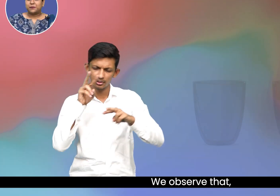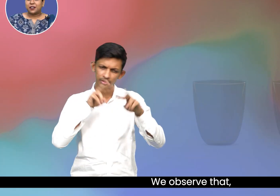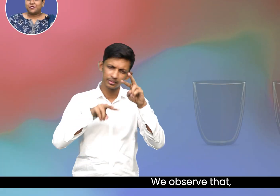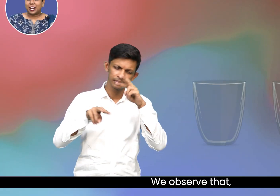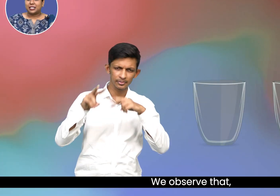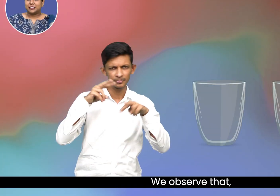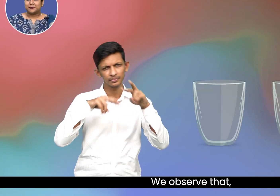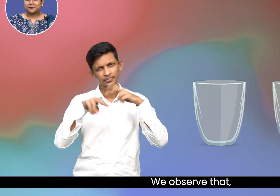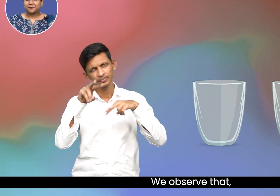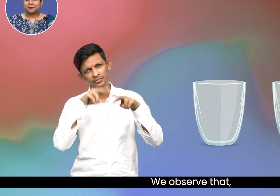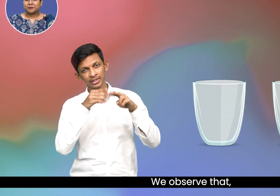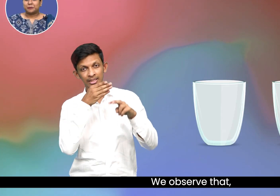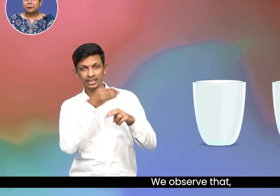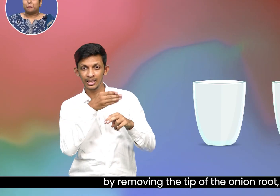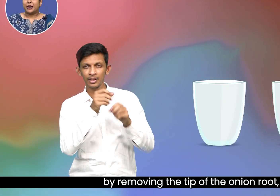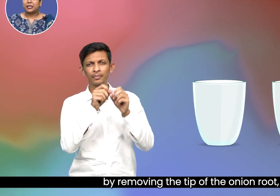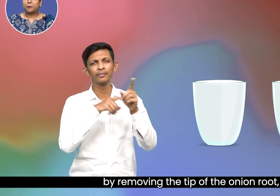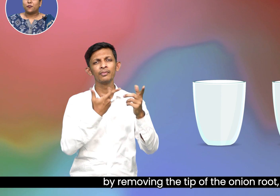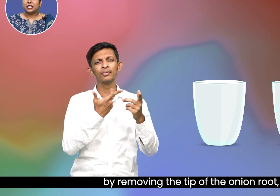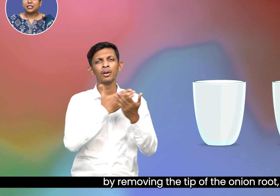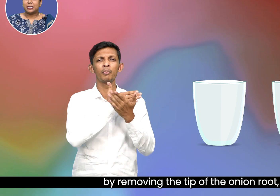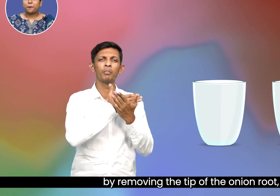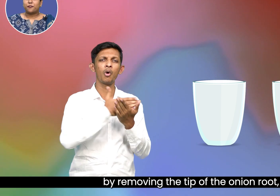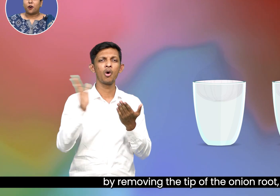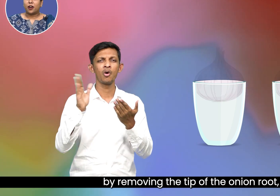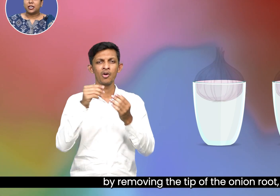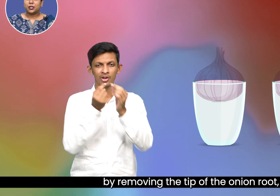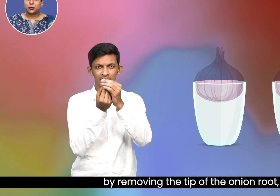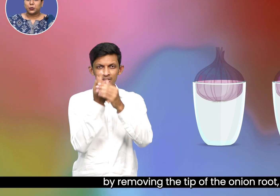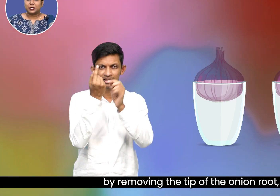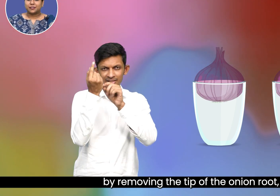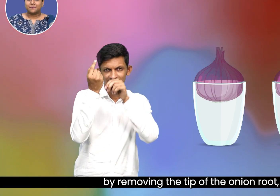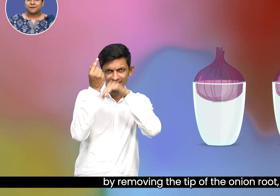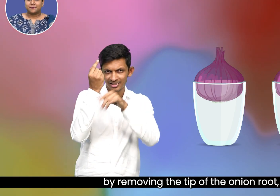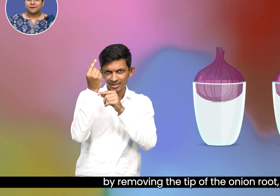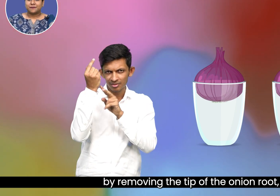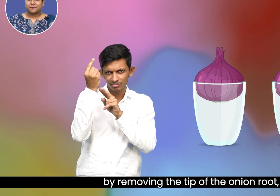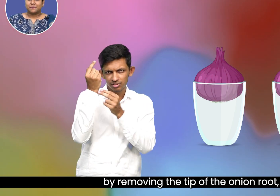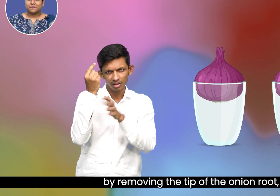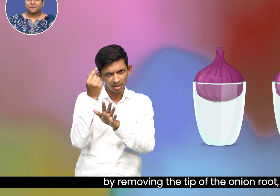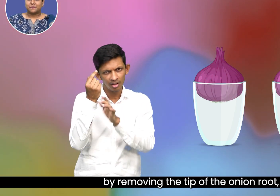We observed that by removing the tip of onion root,